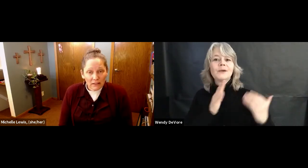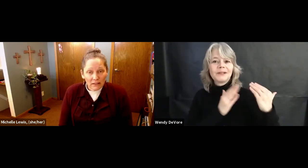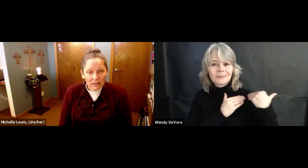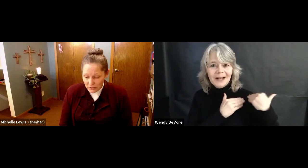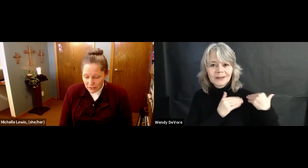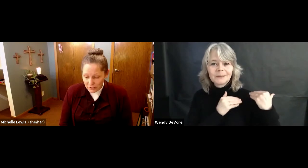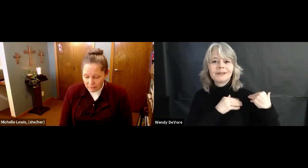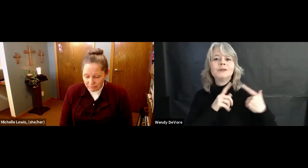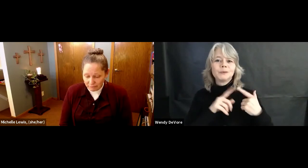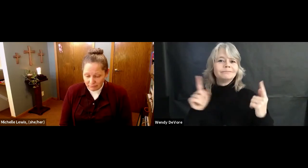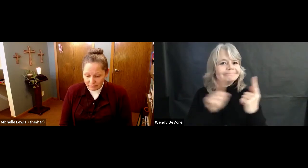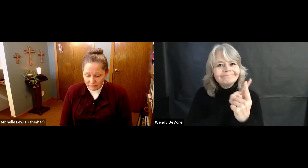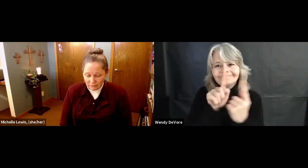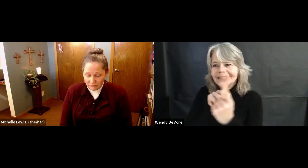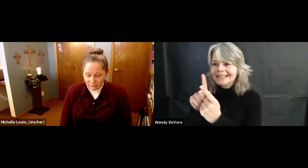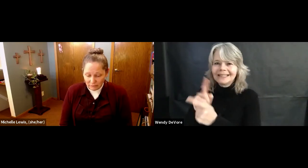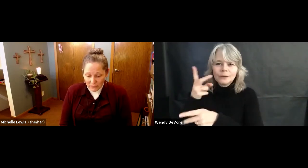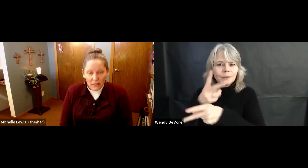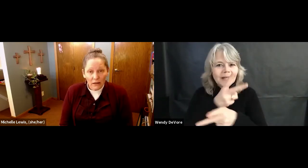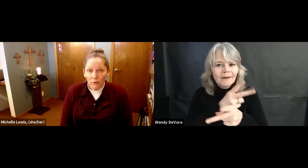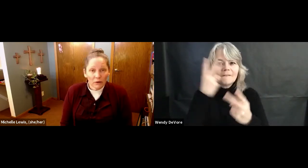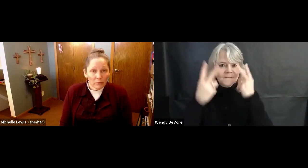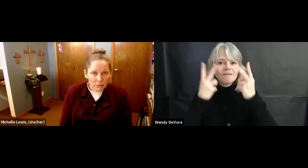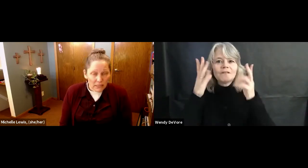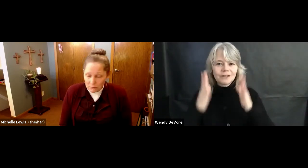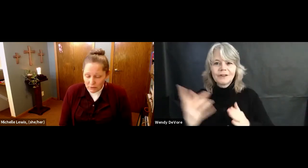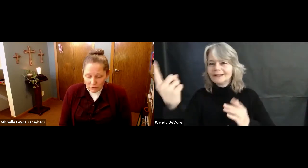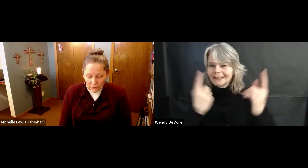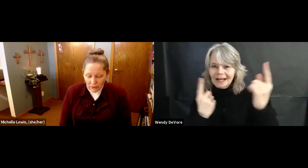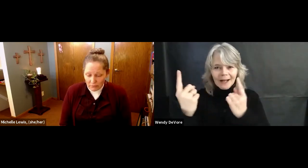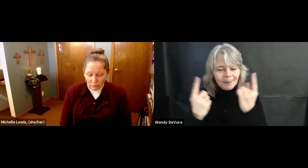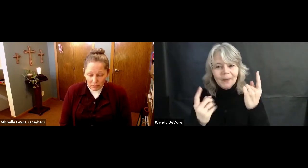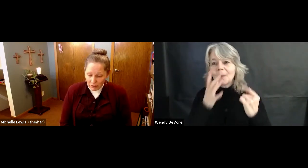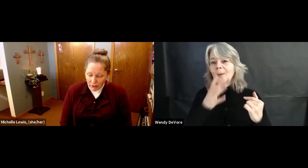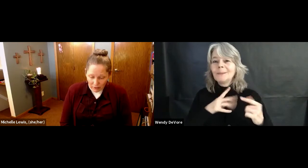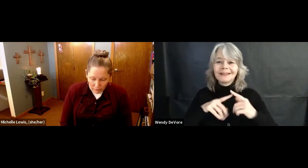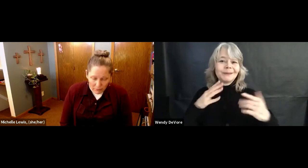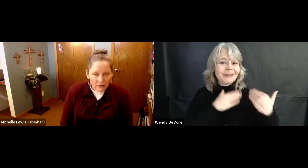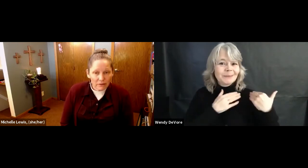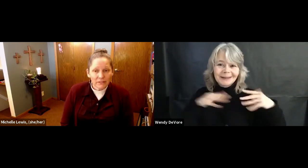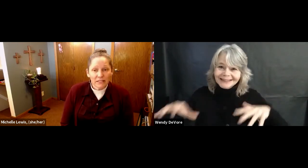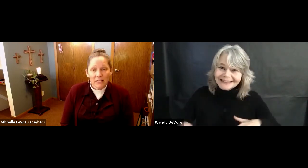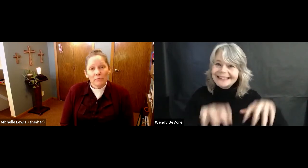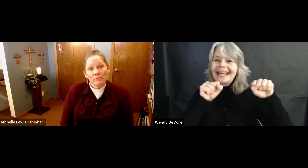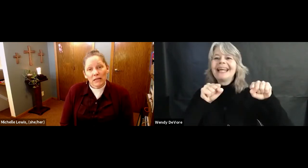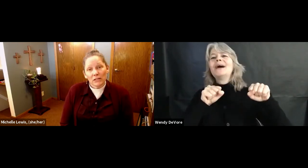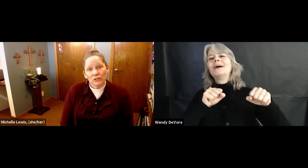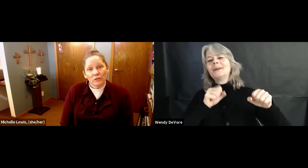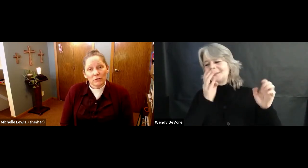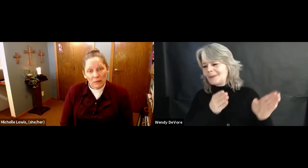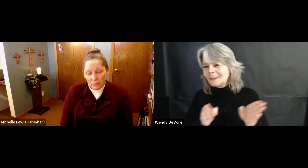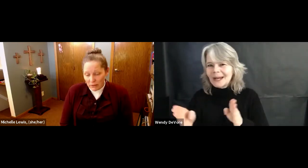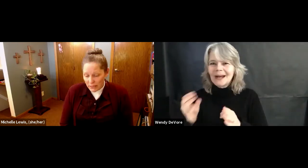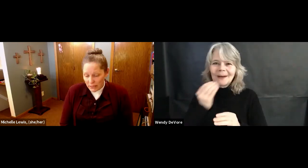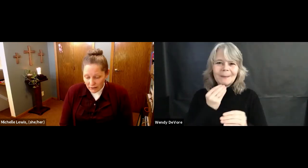hospitality to visitors. They were responsible for preparing all the meals, making sure